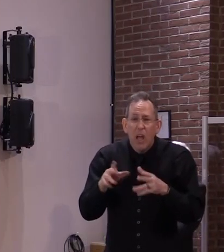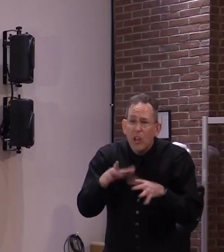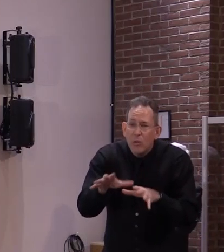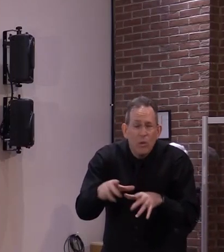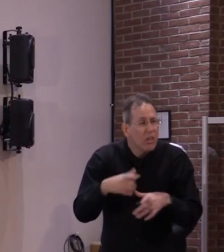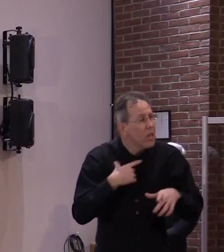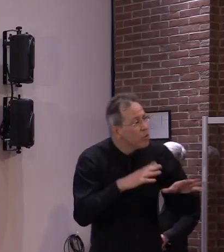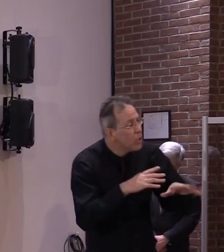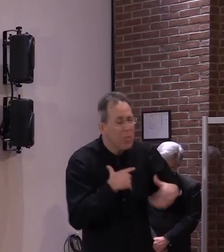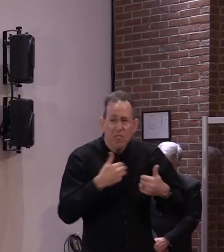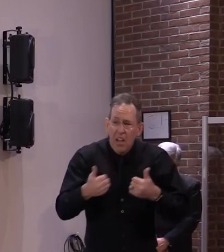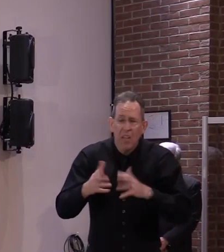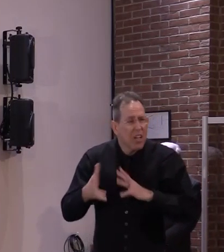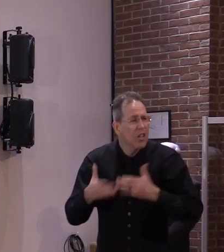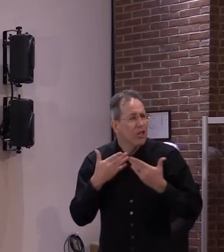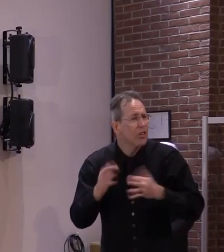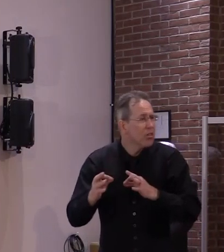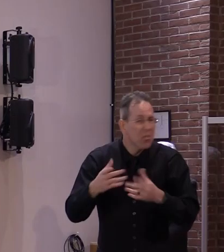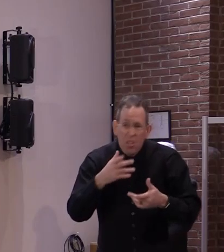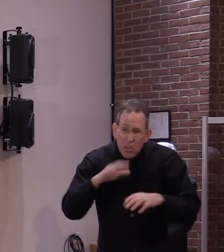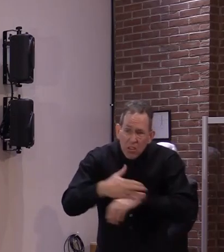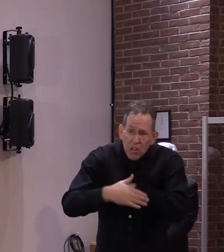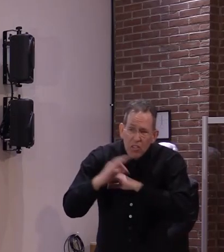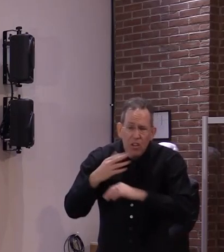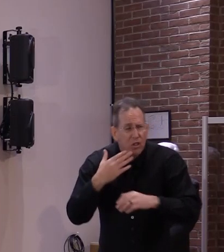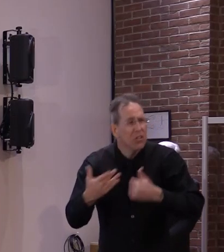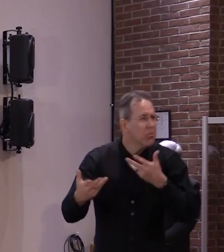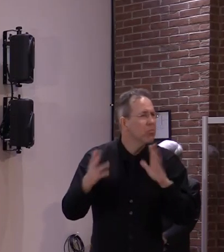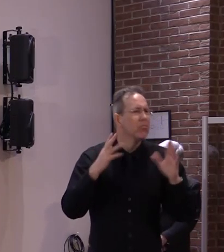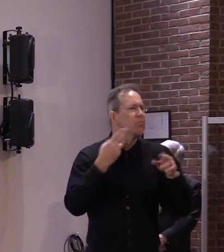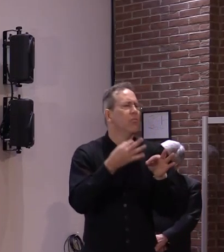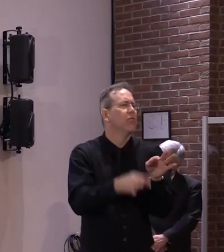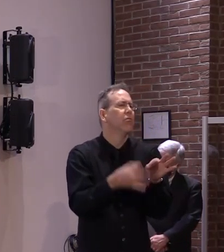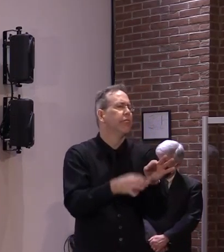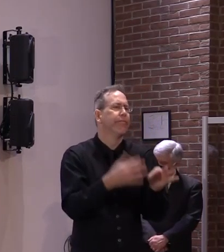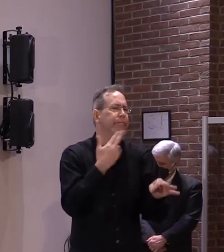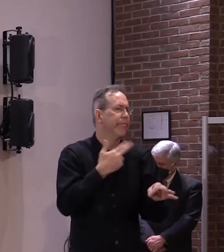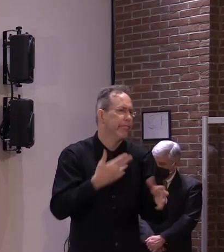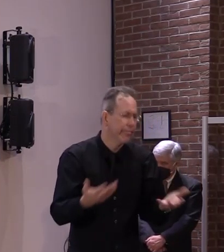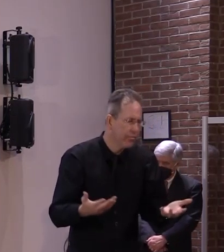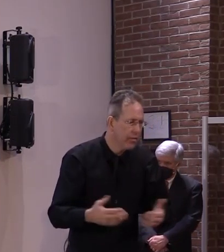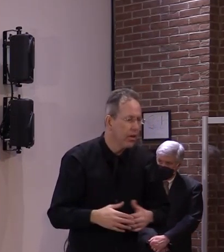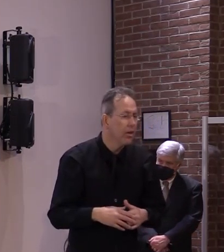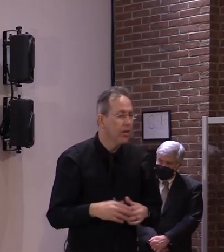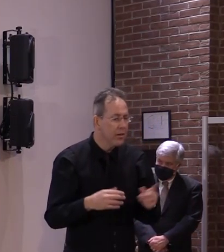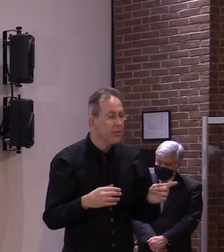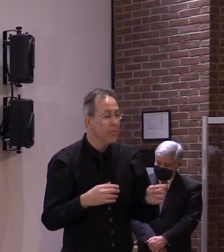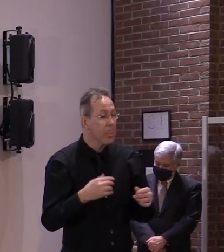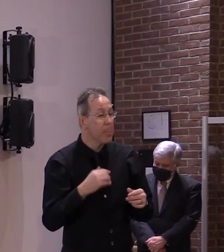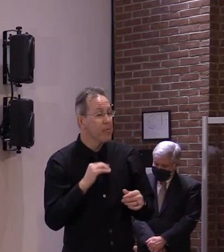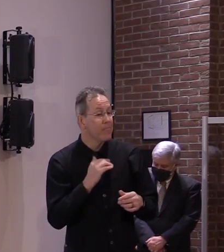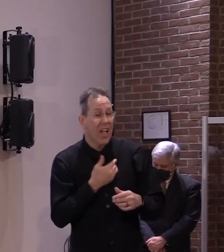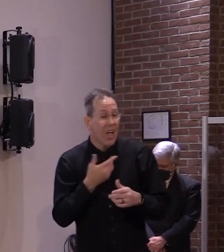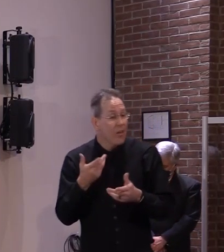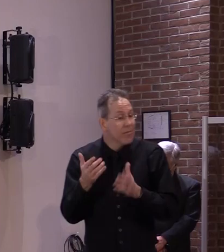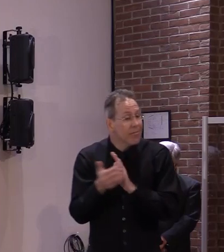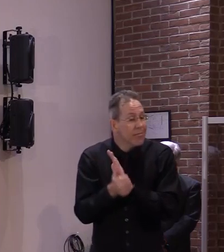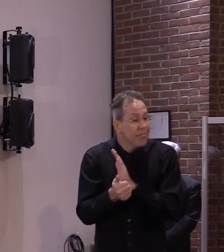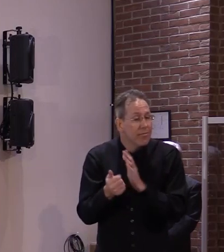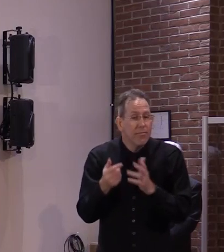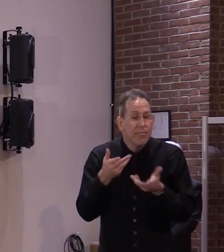are able to outsource what we do so well, and particularly with Canada. You know, they're our number one trading